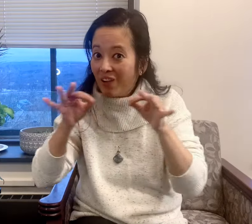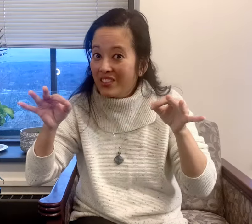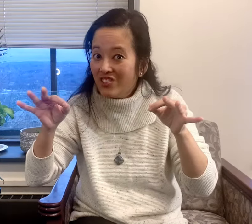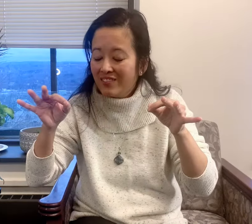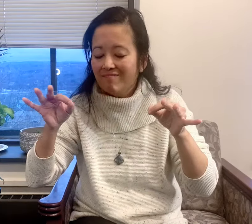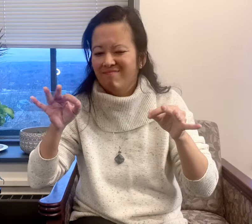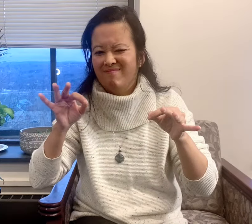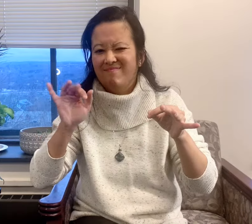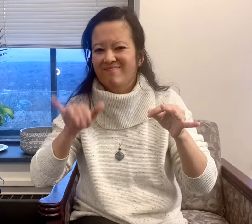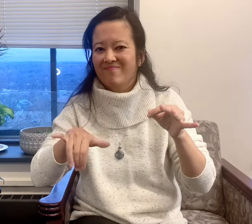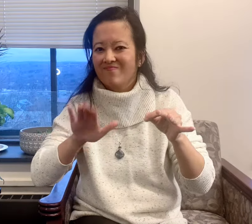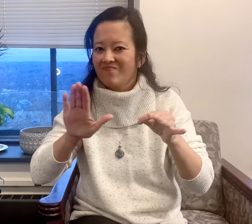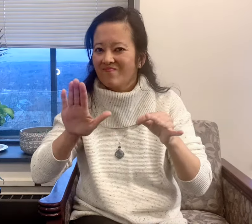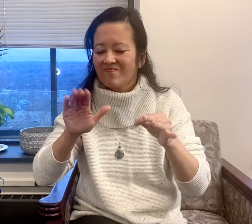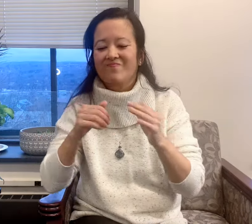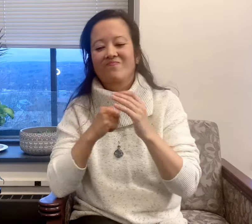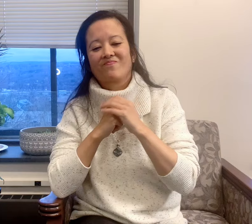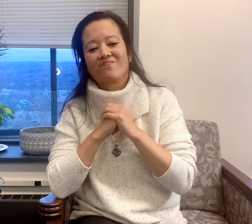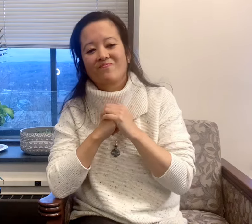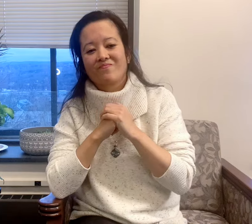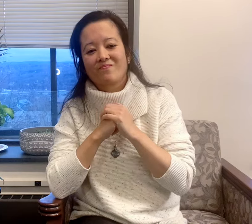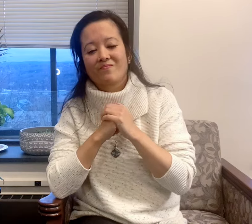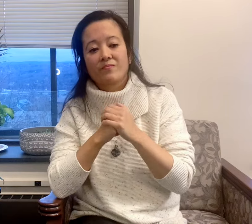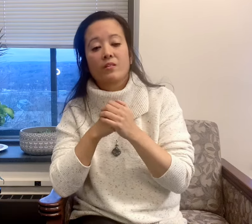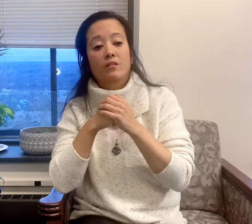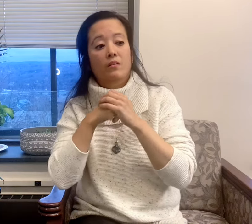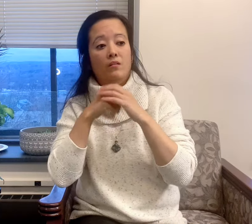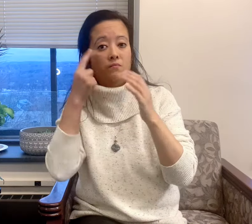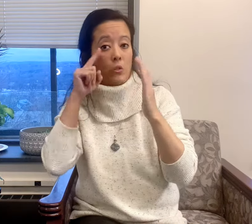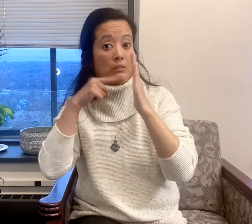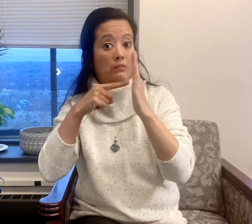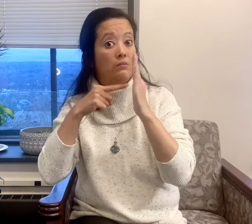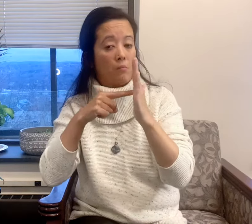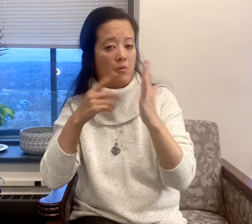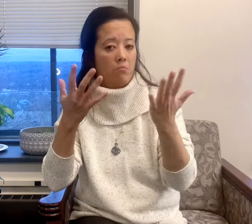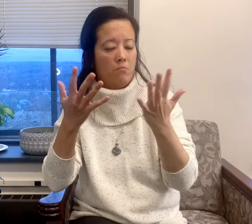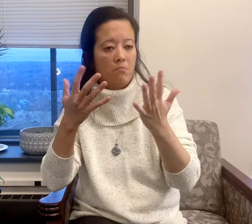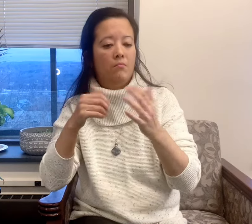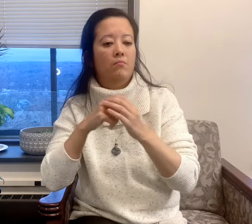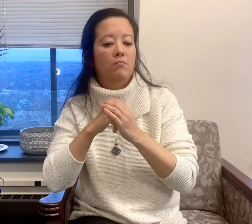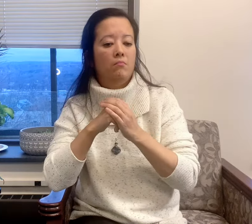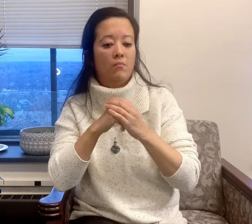utilize your facial expression and your body language. For example,